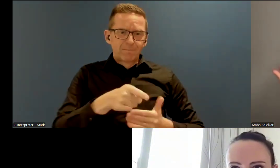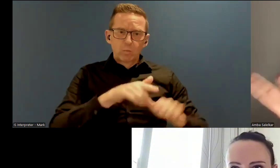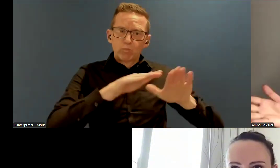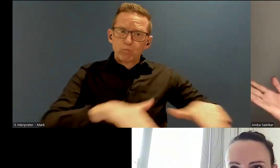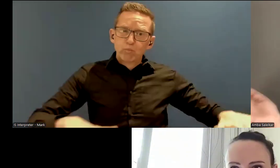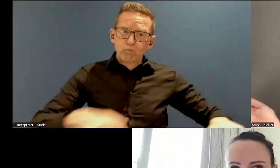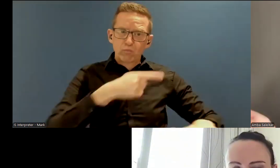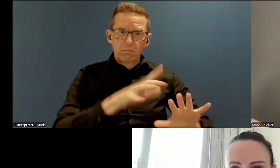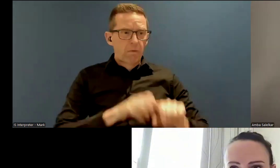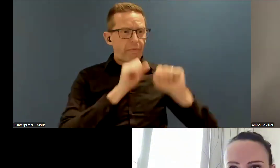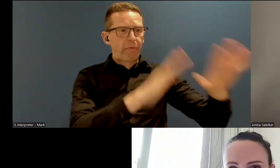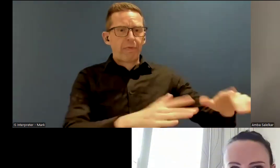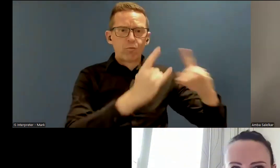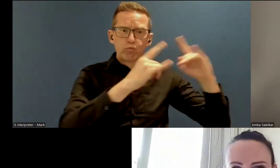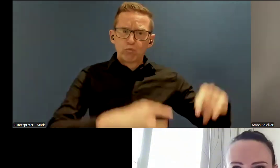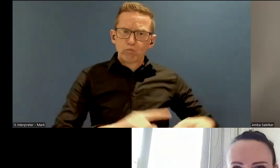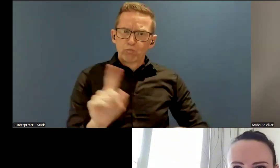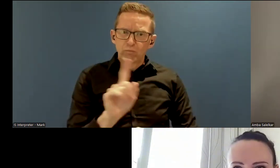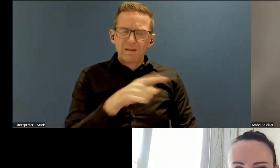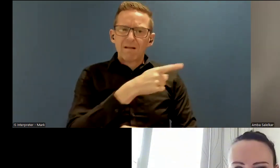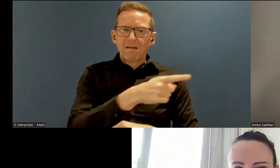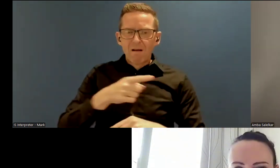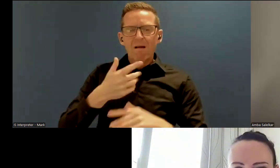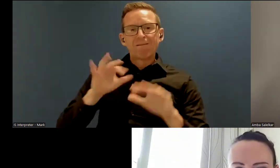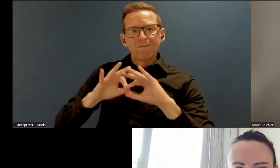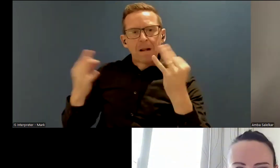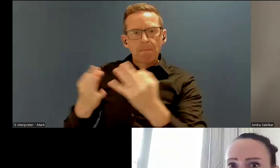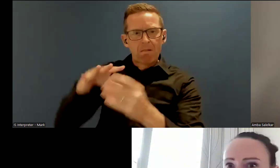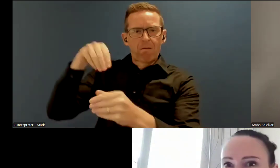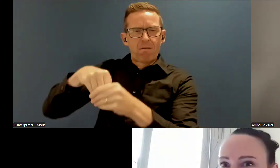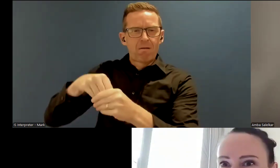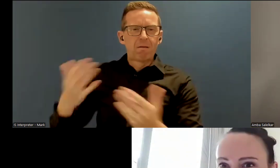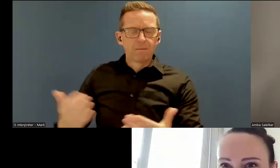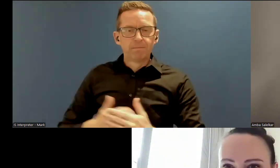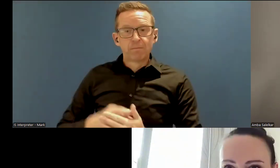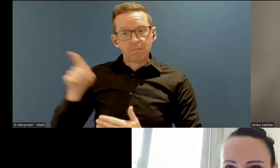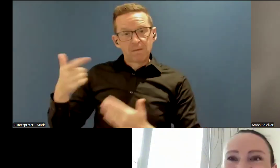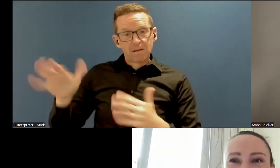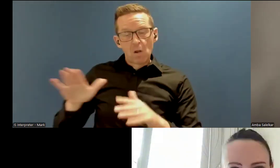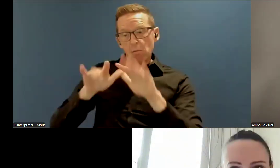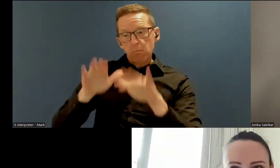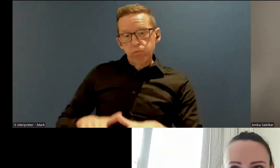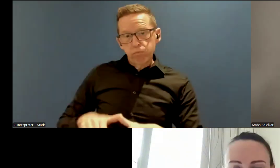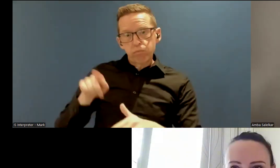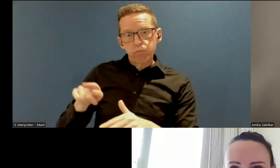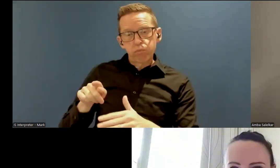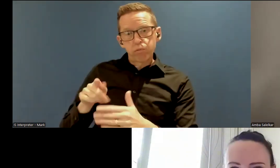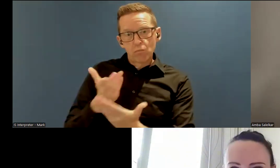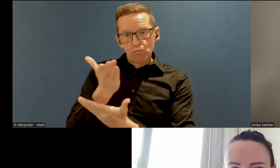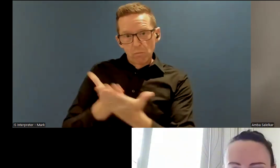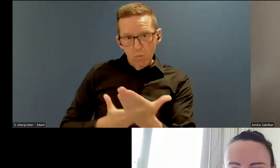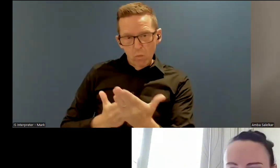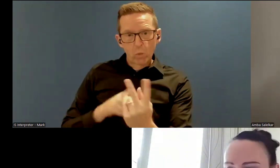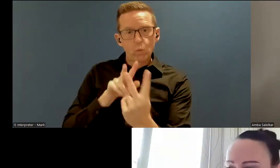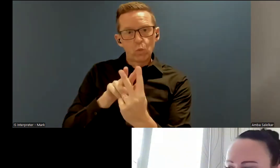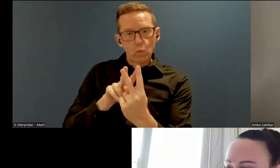alternative full family integration. She's written two books. She's written two reports, No Way Home and Left Behind in the